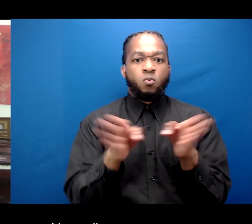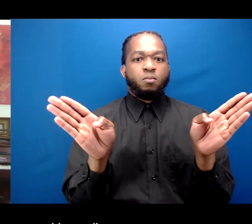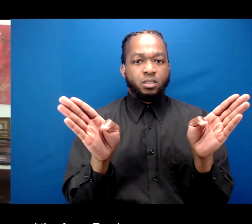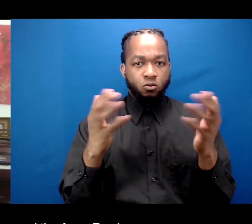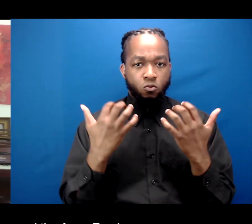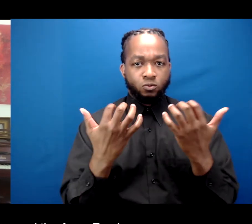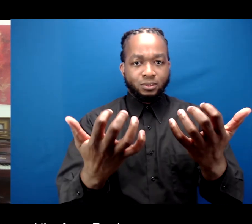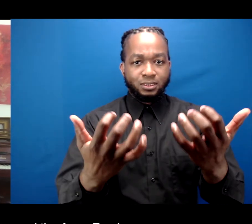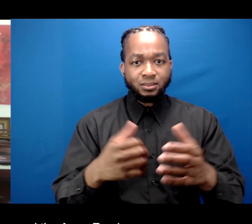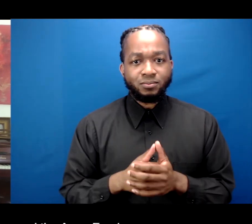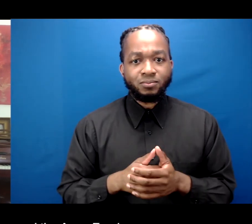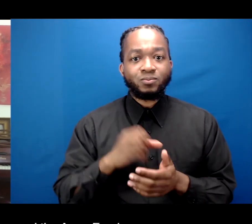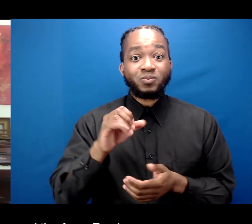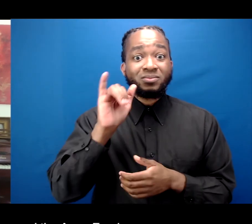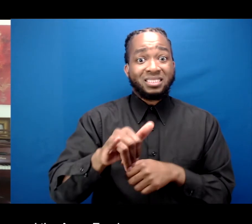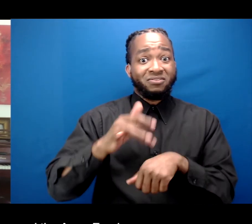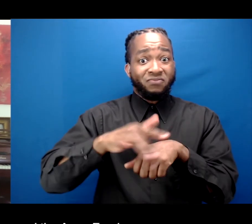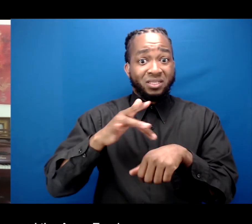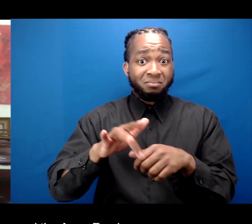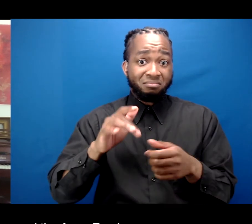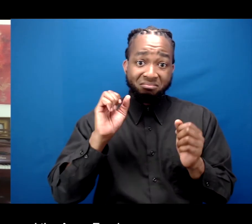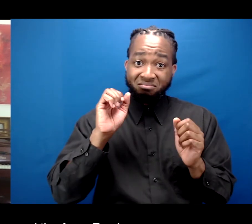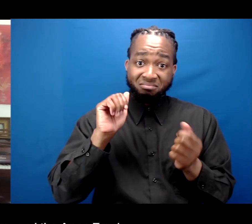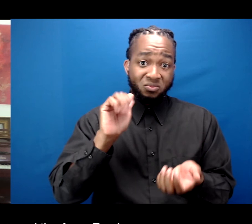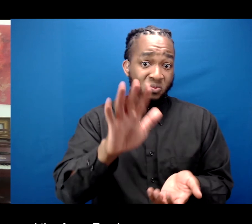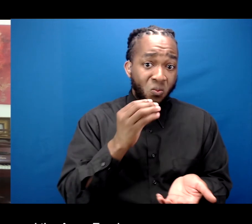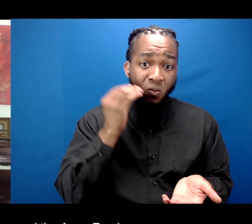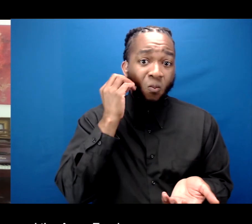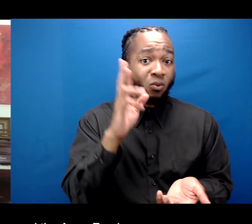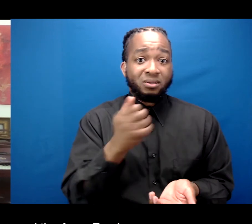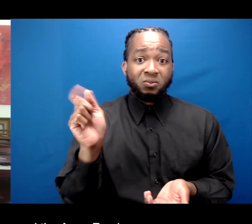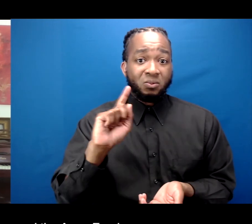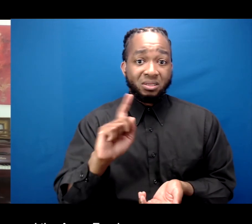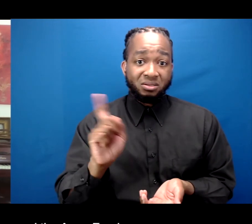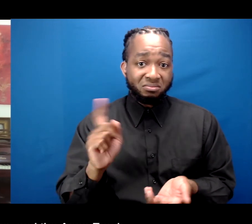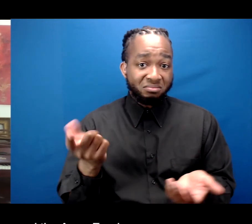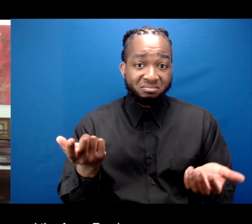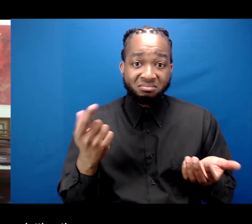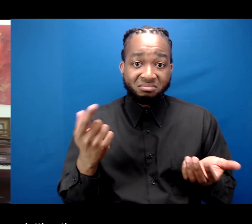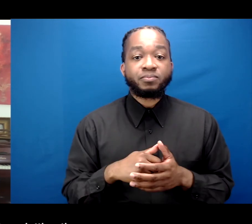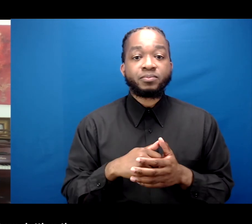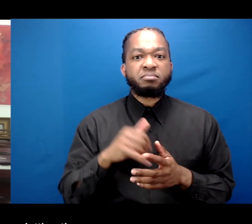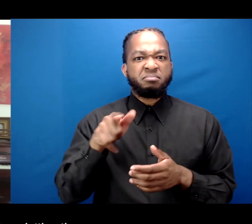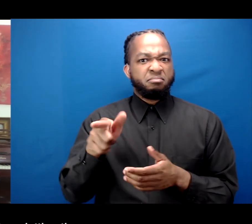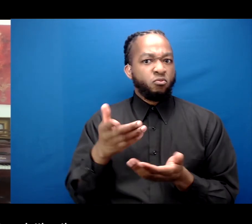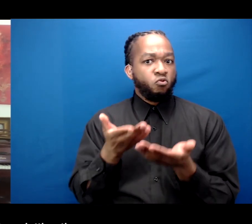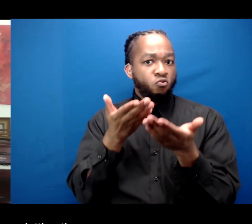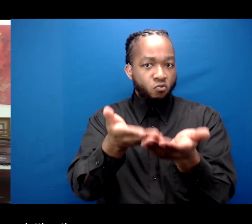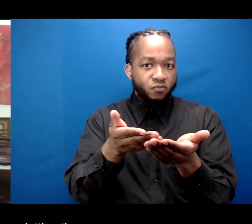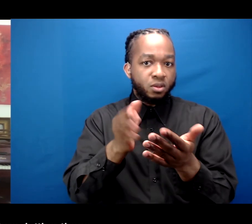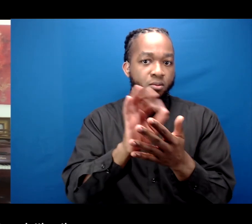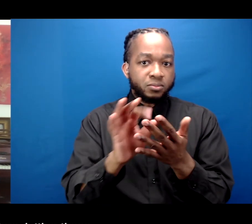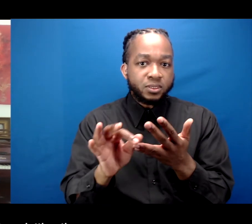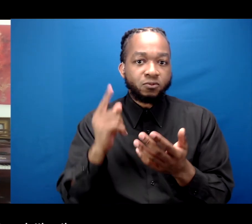available from your own home or anywhere, and the Anne Frank House is also offering this as an option to mobility-impaired